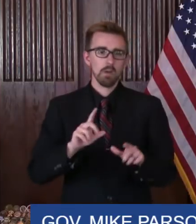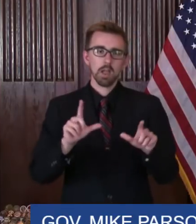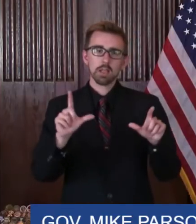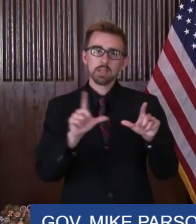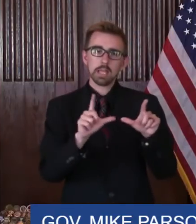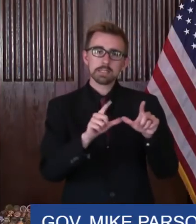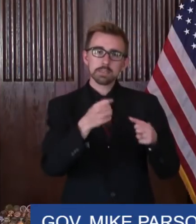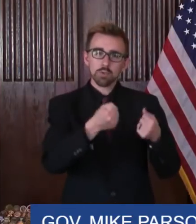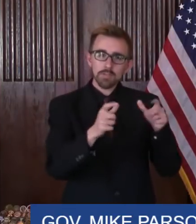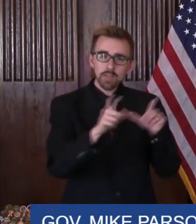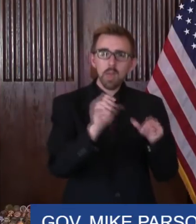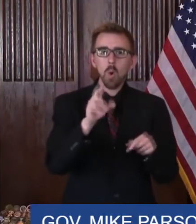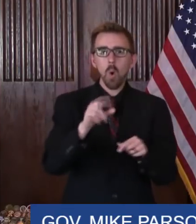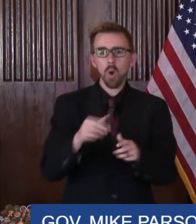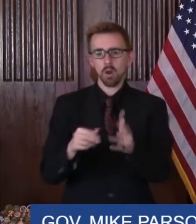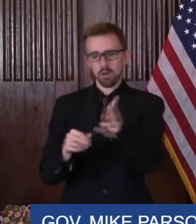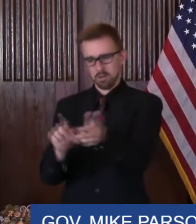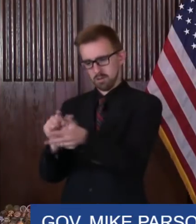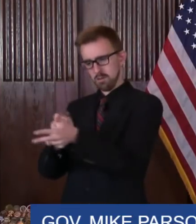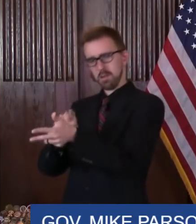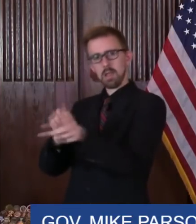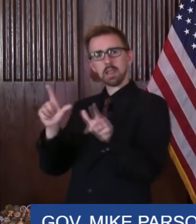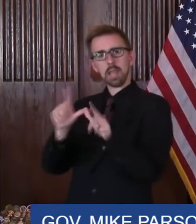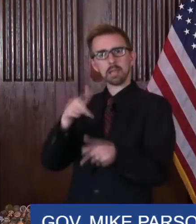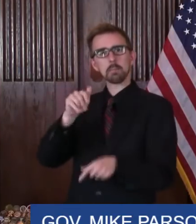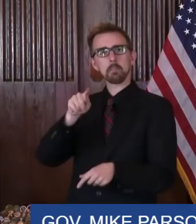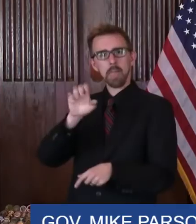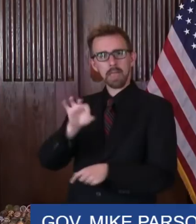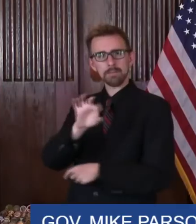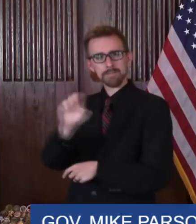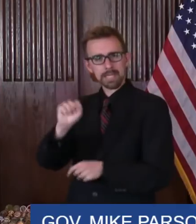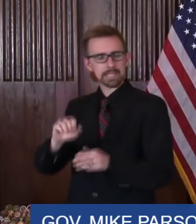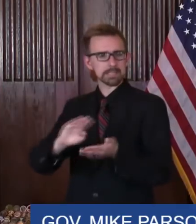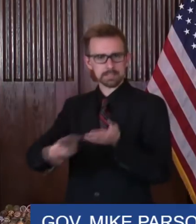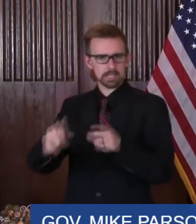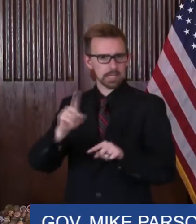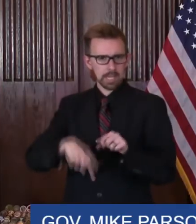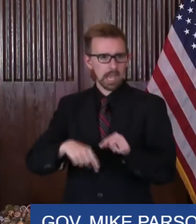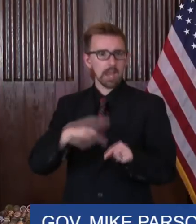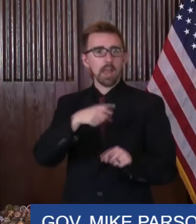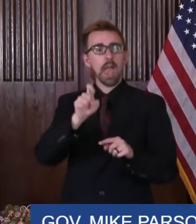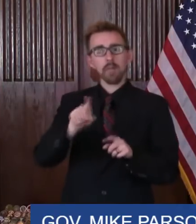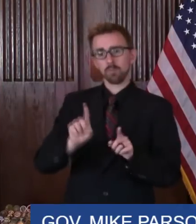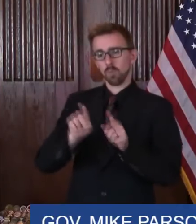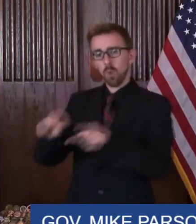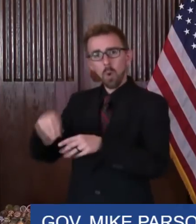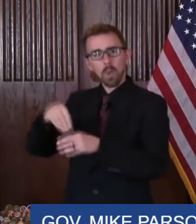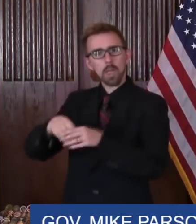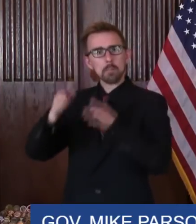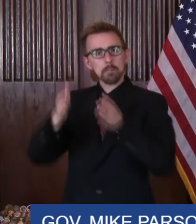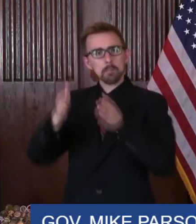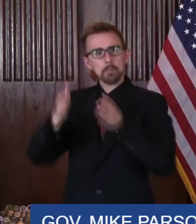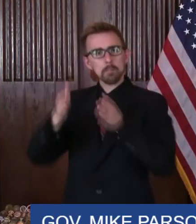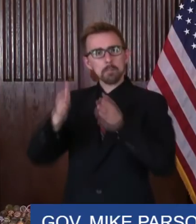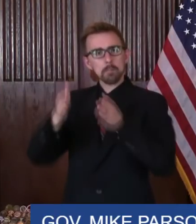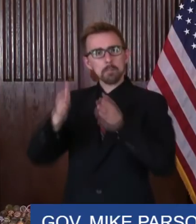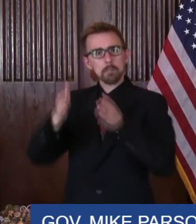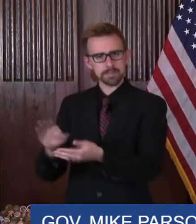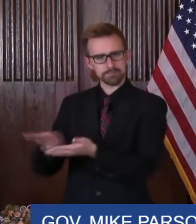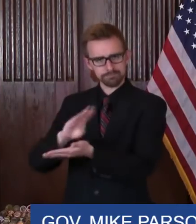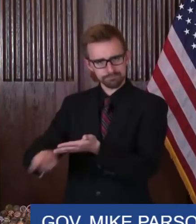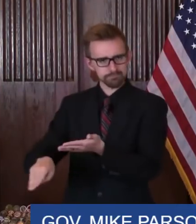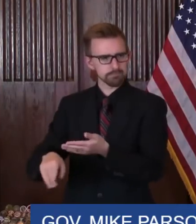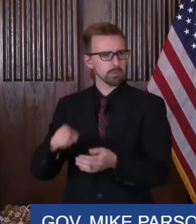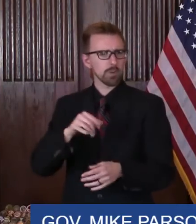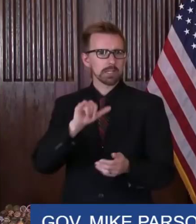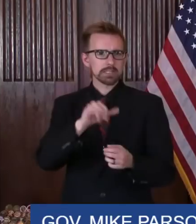late fees waived if they're due now, unless they show up at the office in person. With the stay-home order in effect,